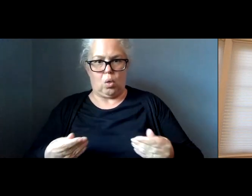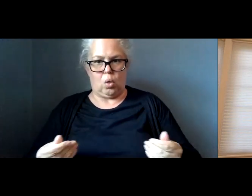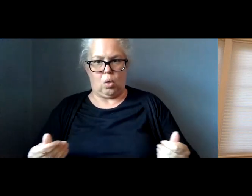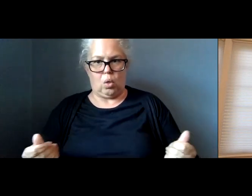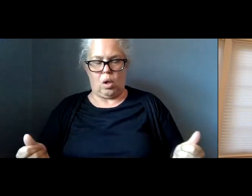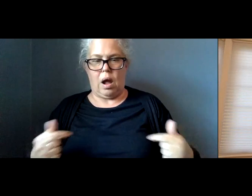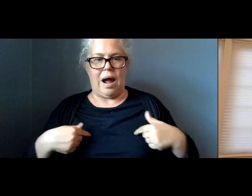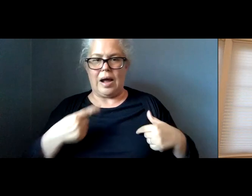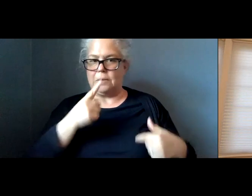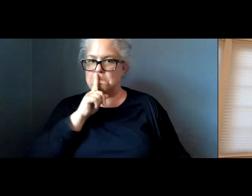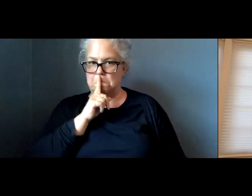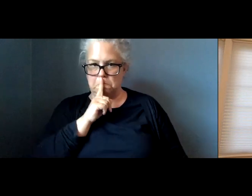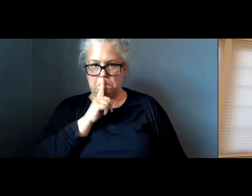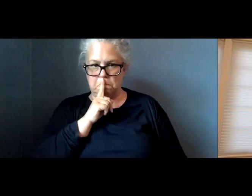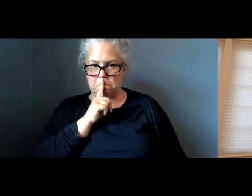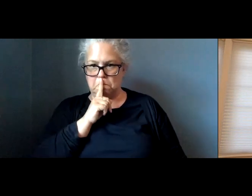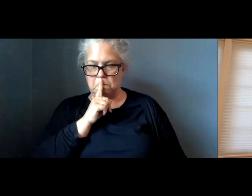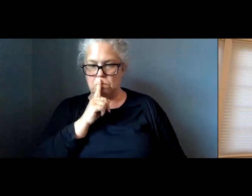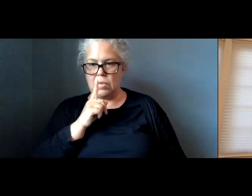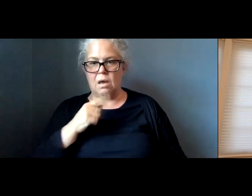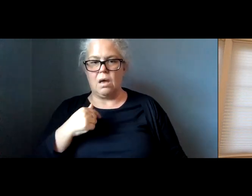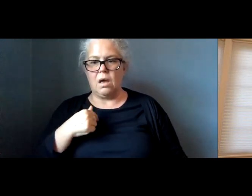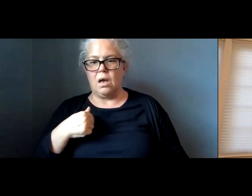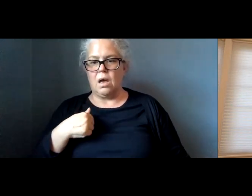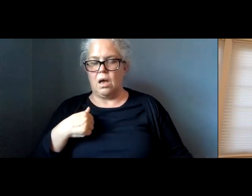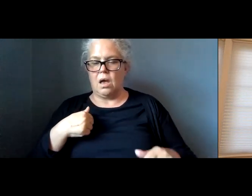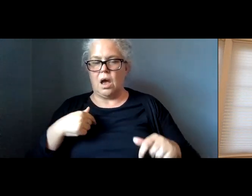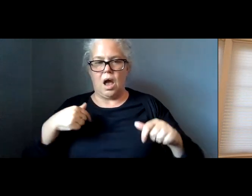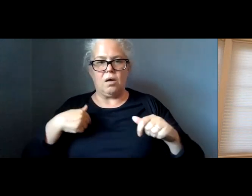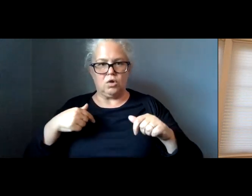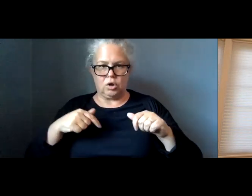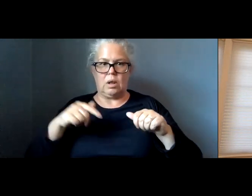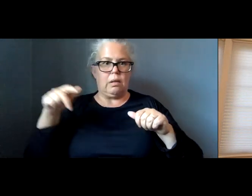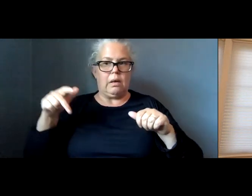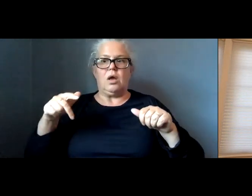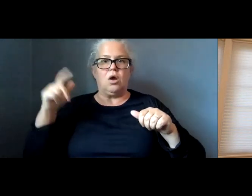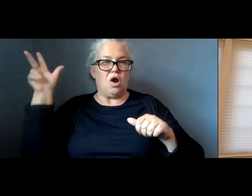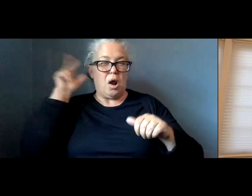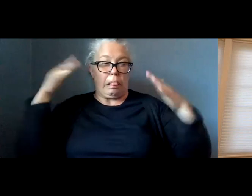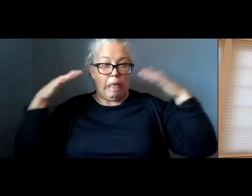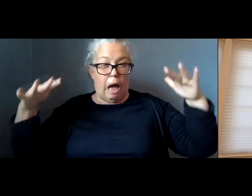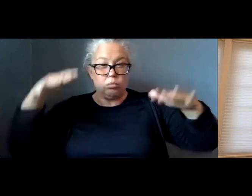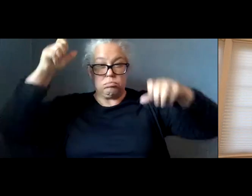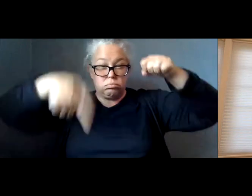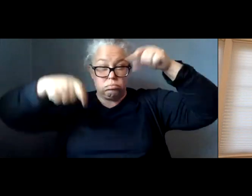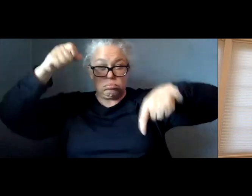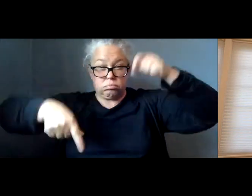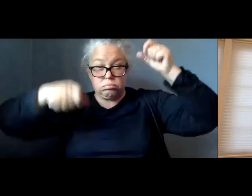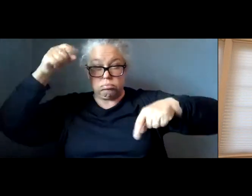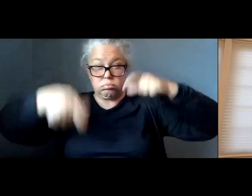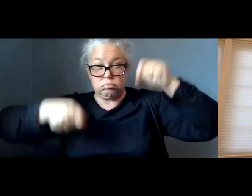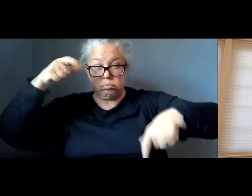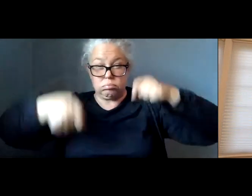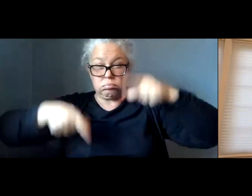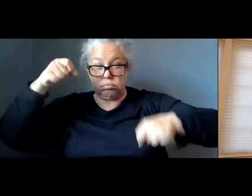anything, held back primarily by the insistence of the still shredding hail. Fighting to make eye contact with the woman